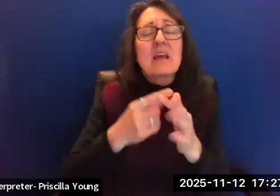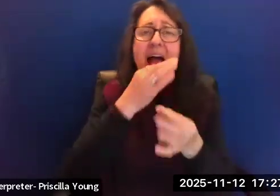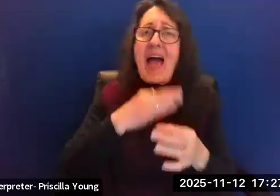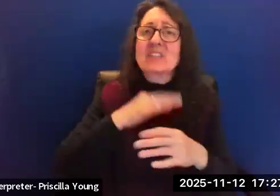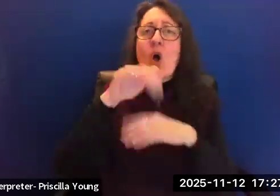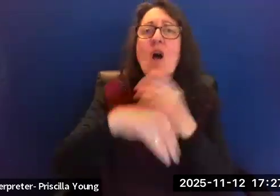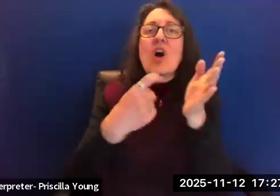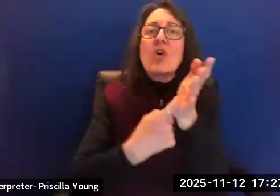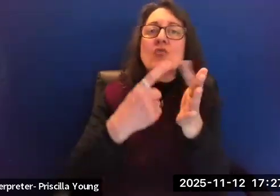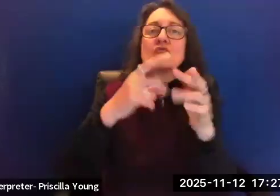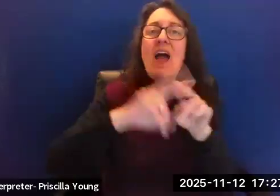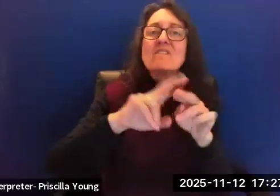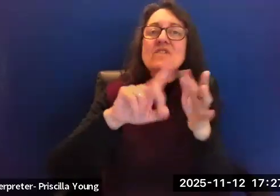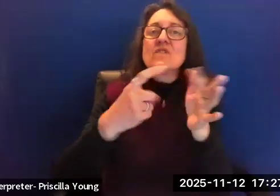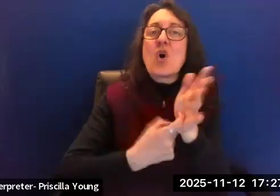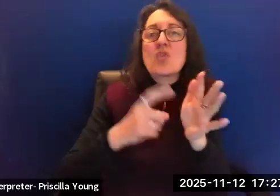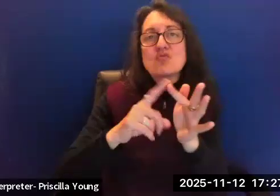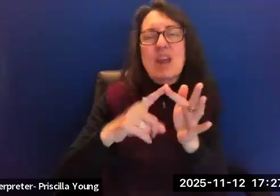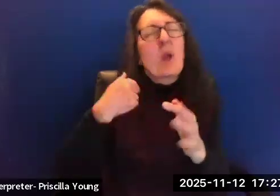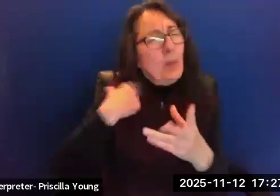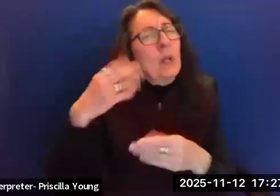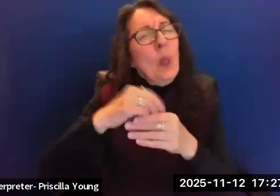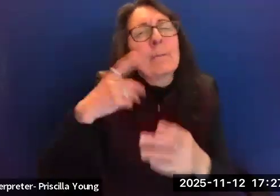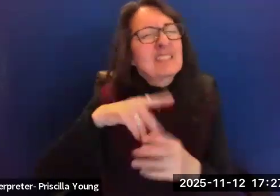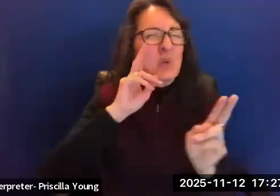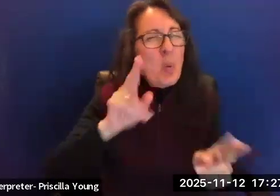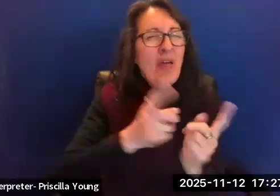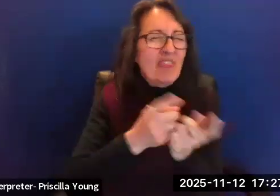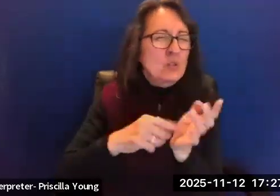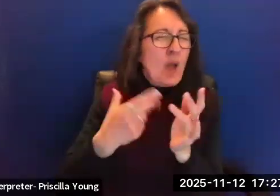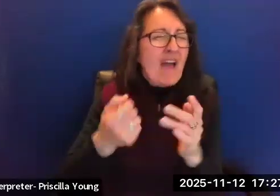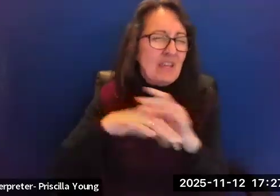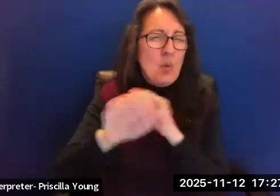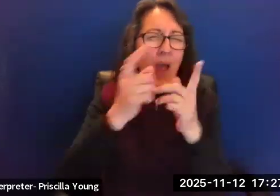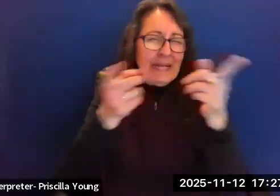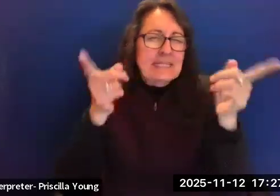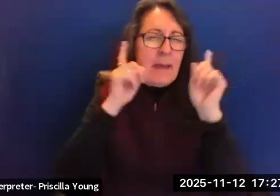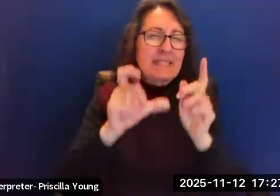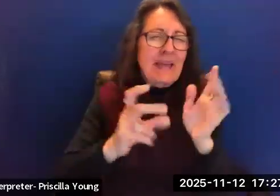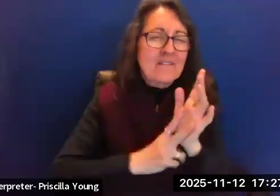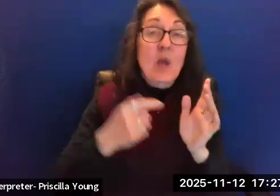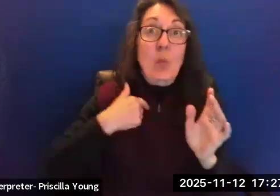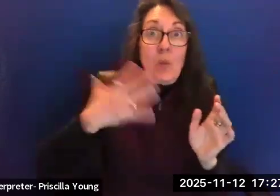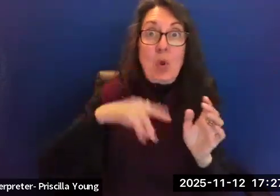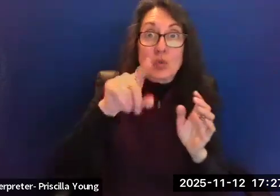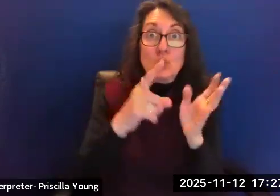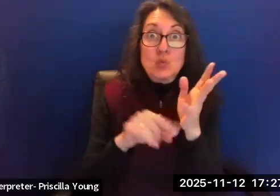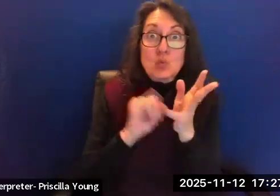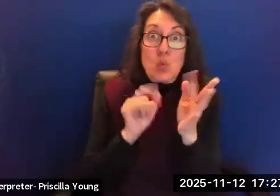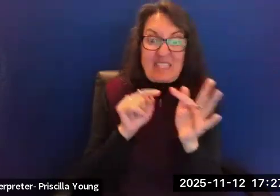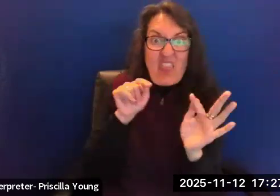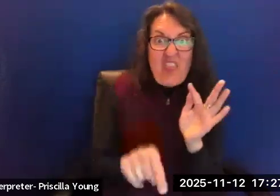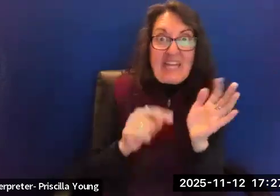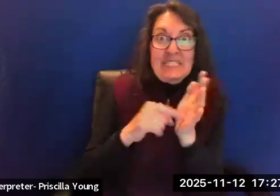would be a normal thing to have in your academic CV, and we want you to be able to use this template for